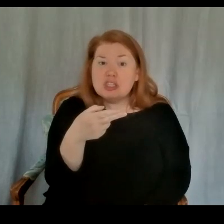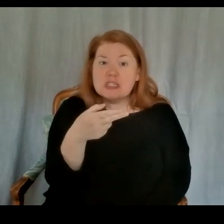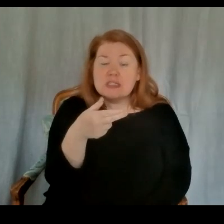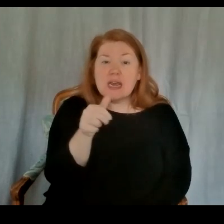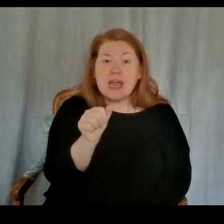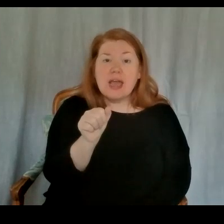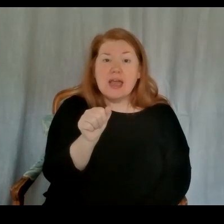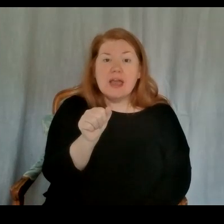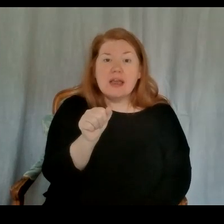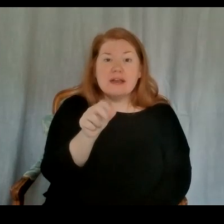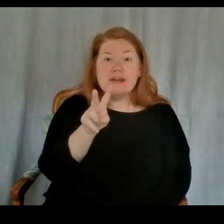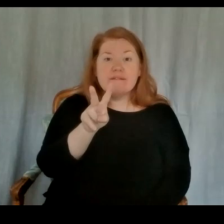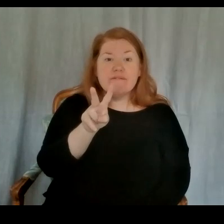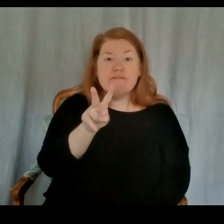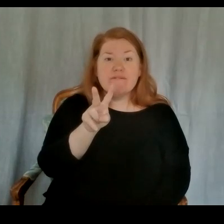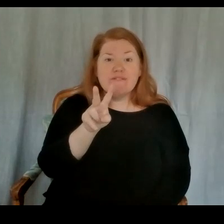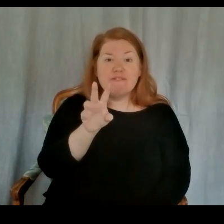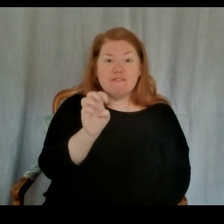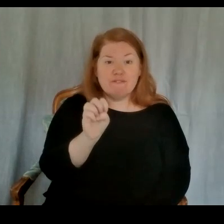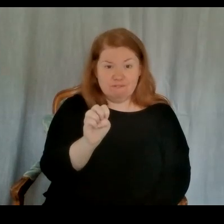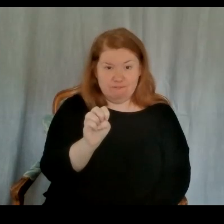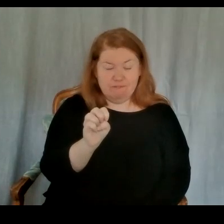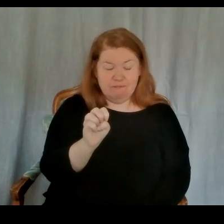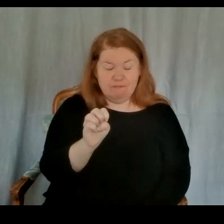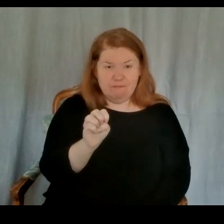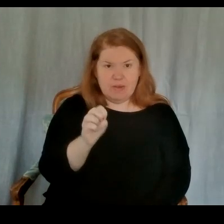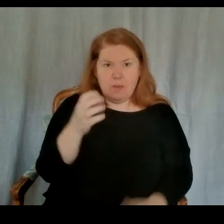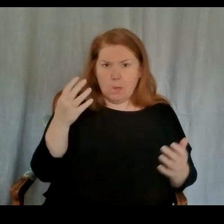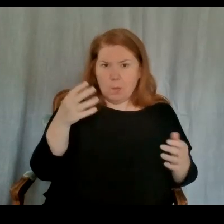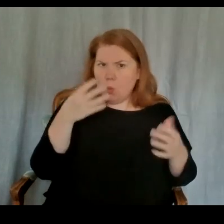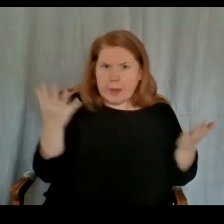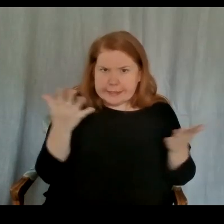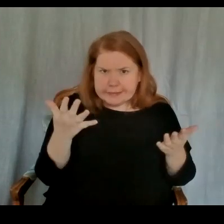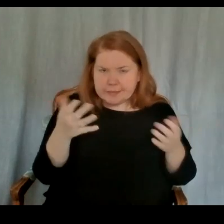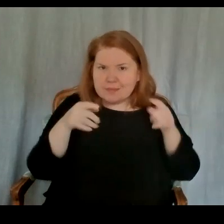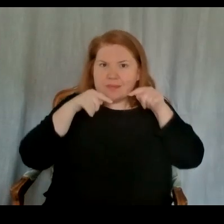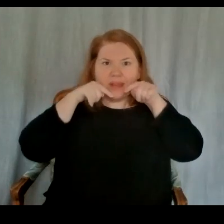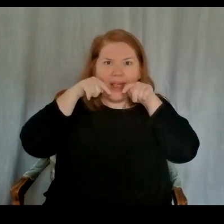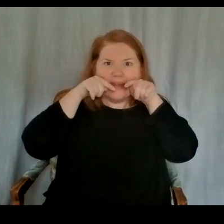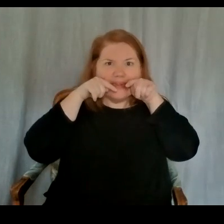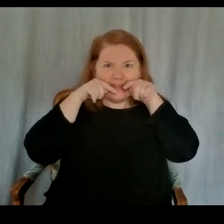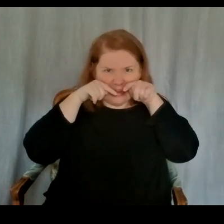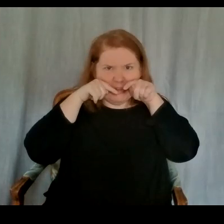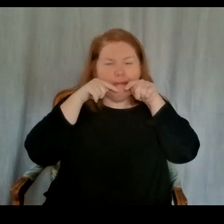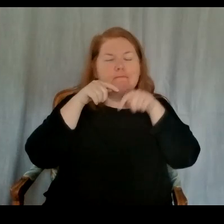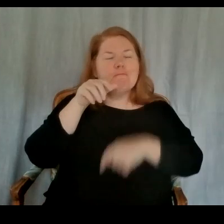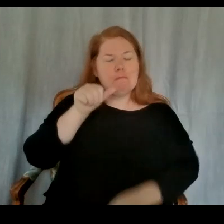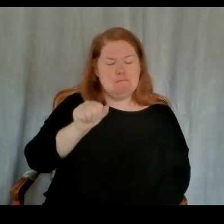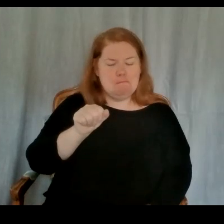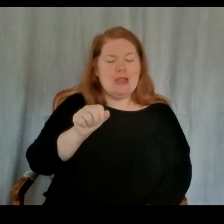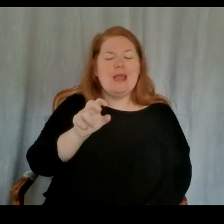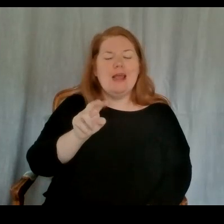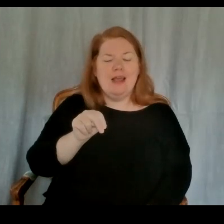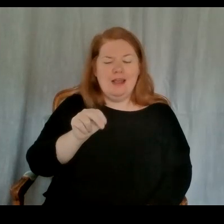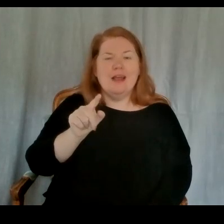H-A-V-E. Ladybugs have antennae. There it is right there. I just need to spell it from there.